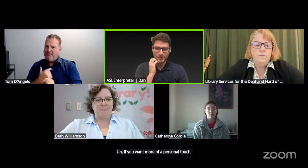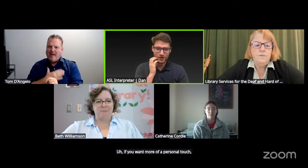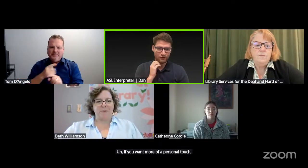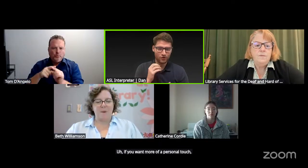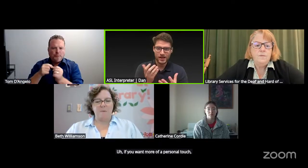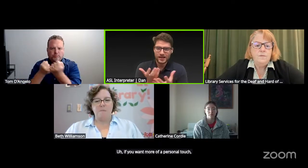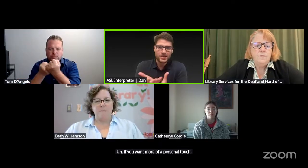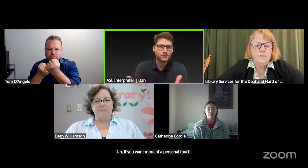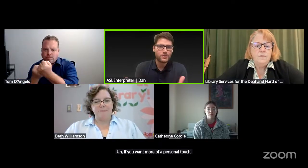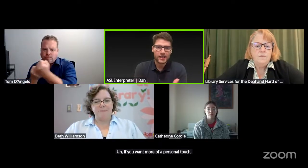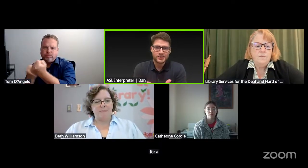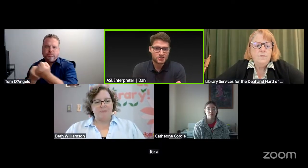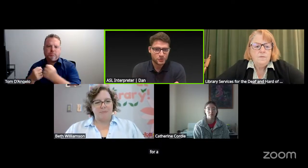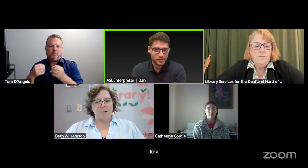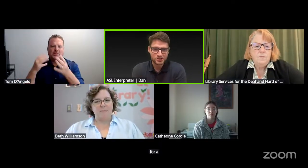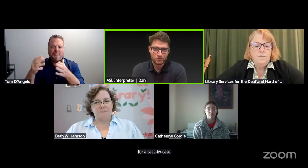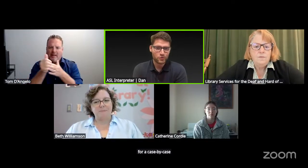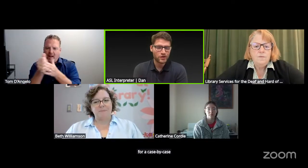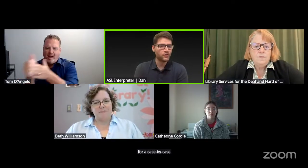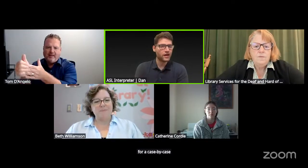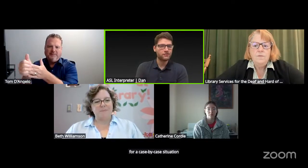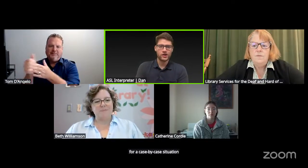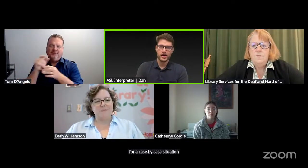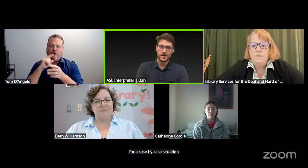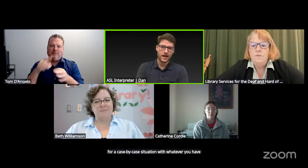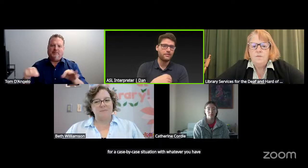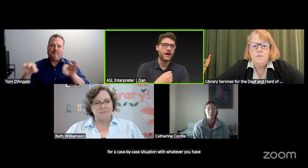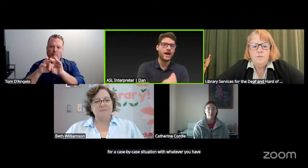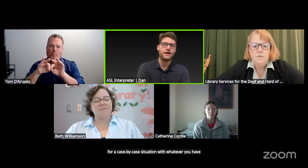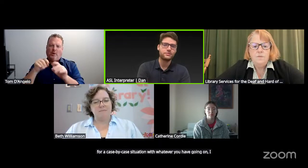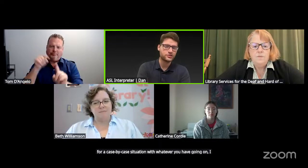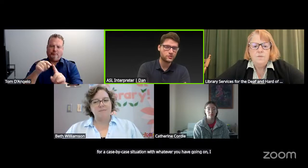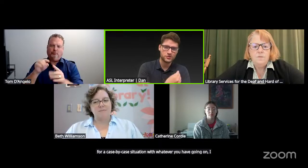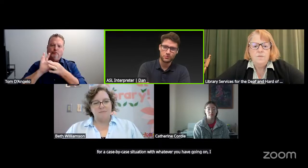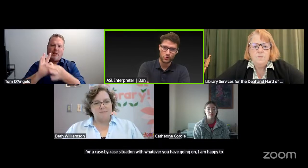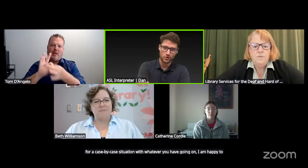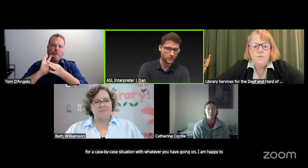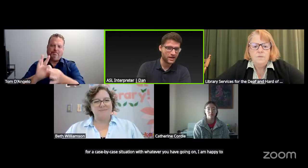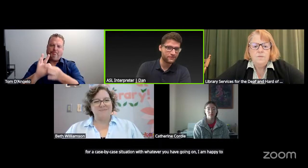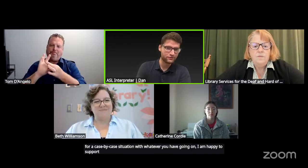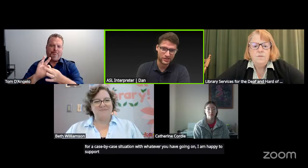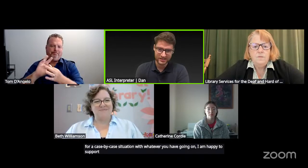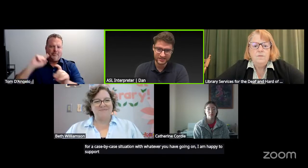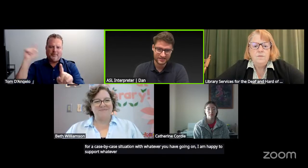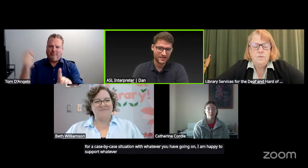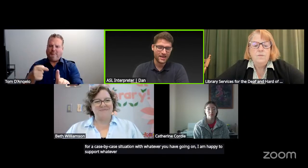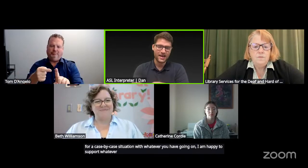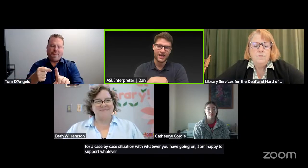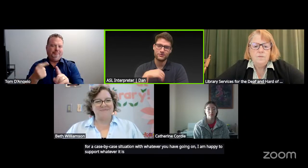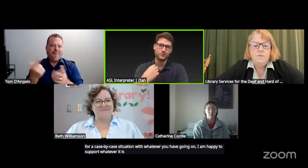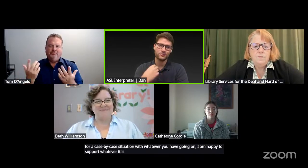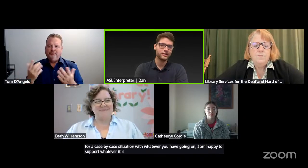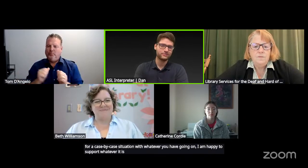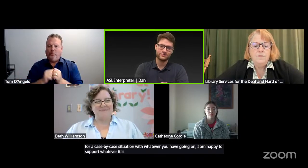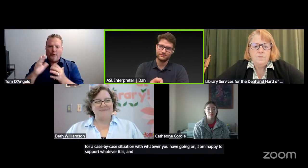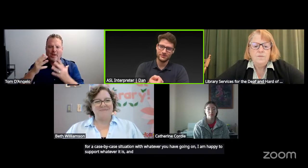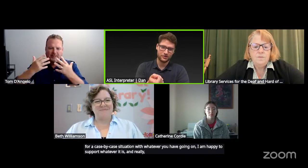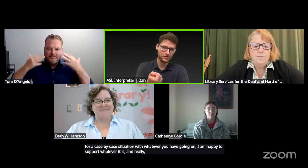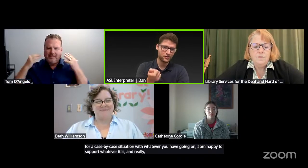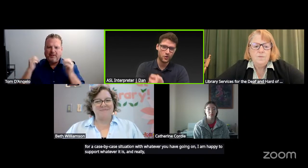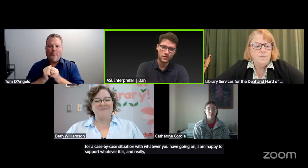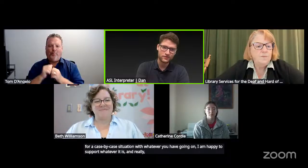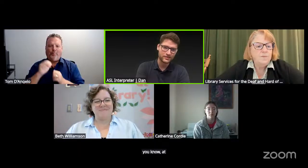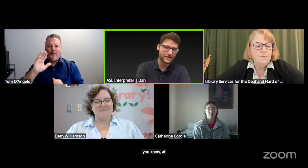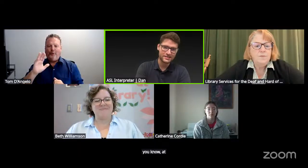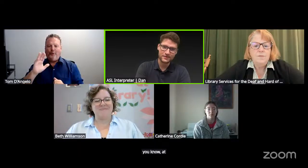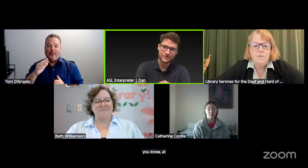um, for a case by case situation with whatever you have going on, I am happy to support whatever it is. And really,